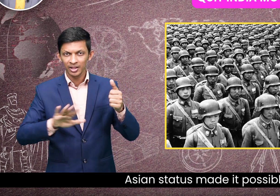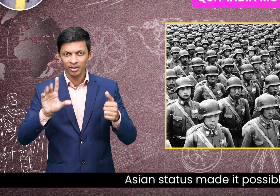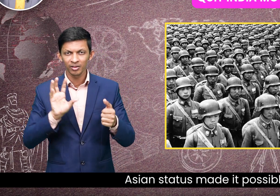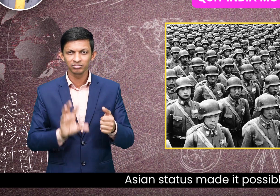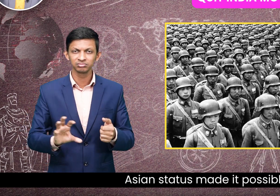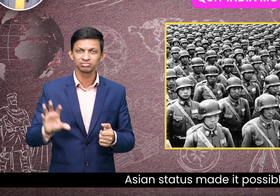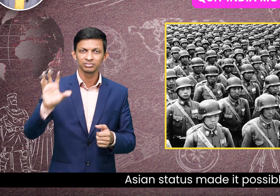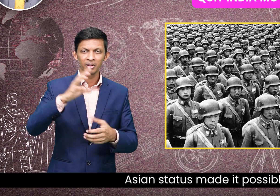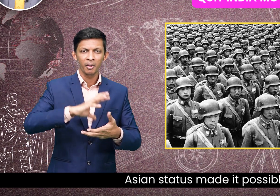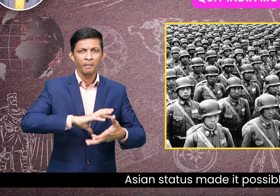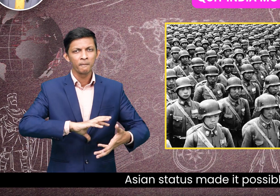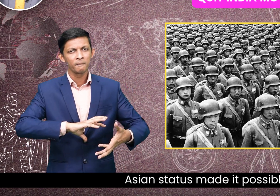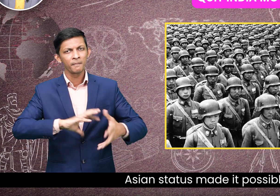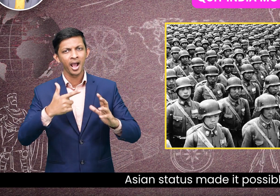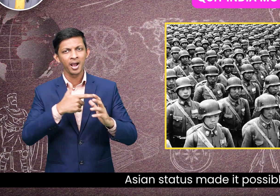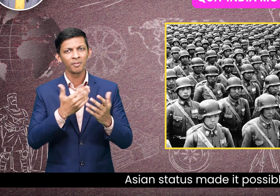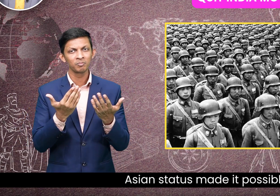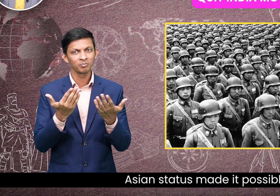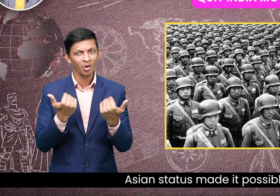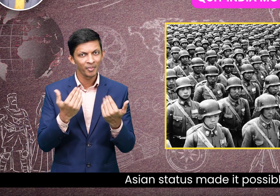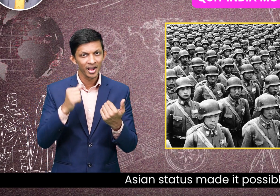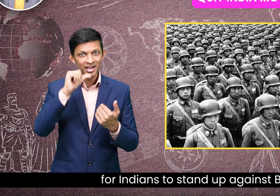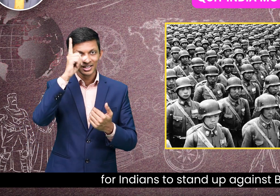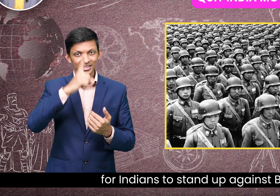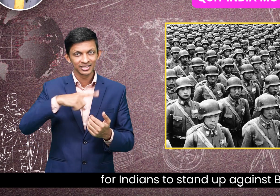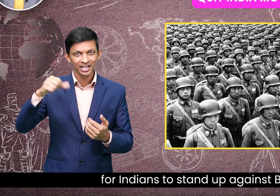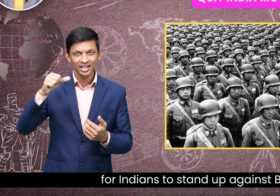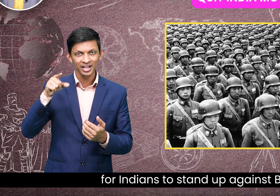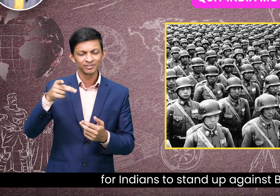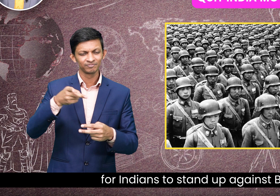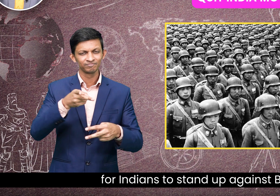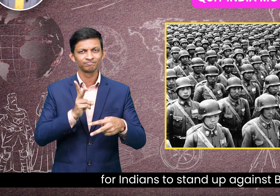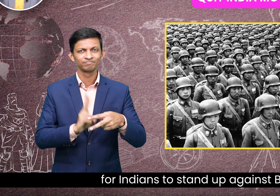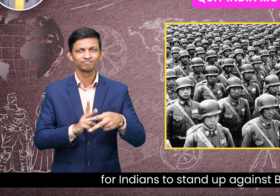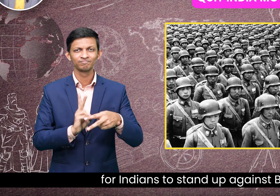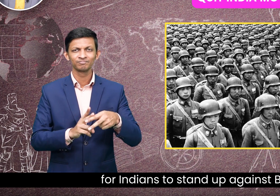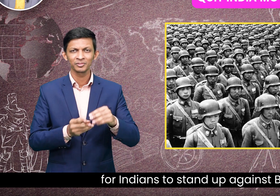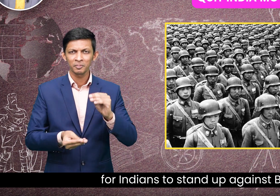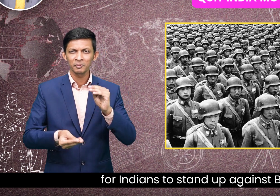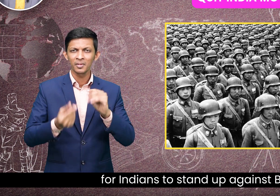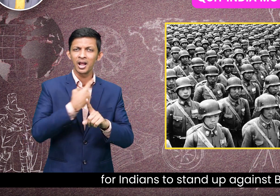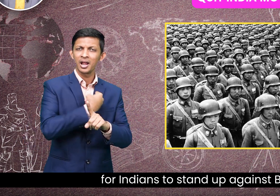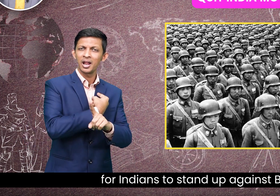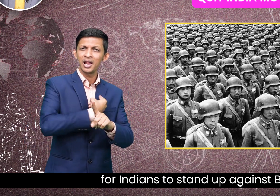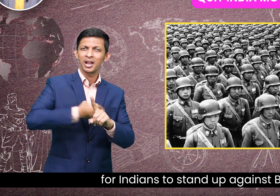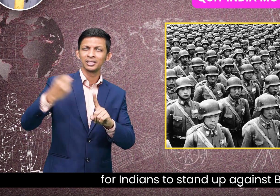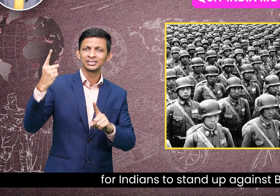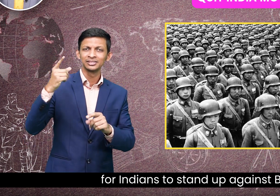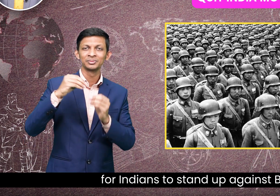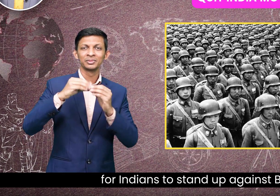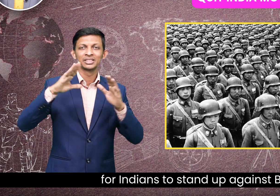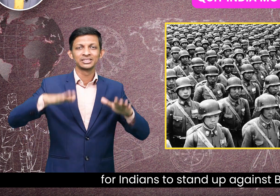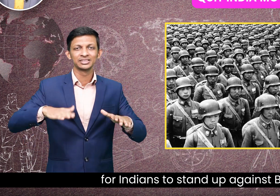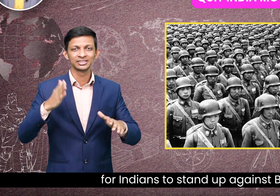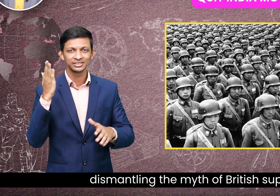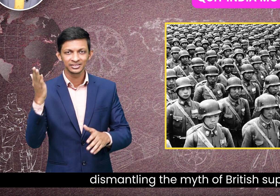Japan's Asian status made it possible for Indians to stand up against